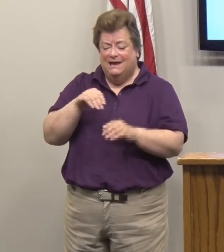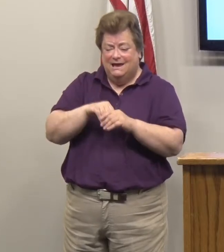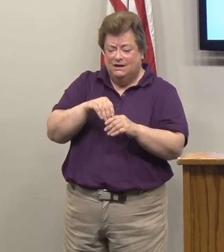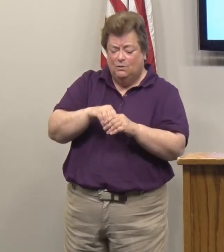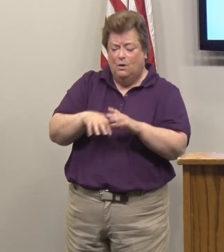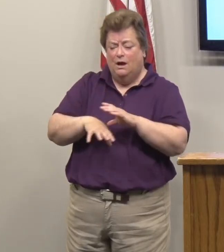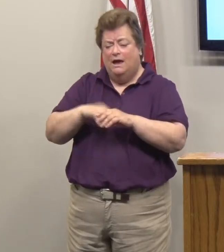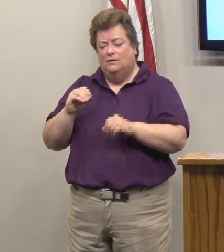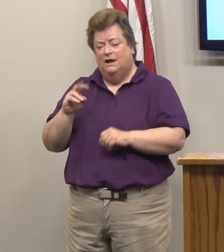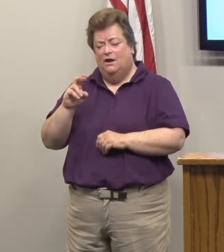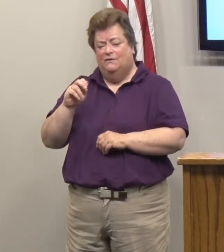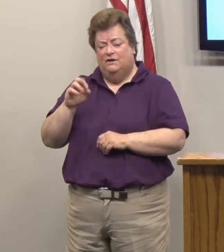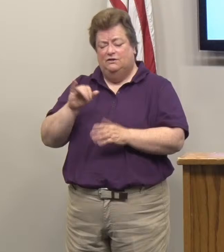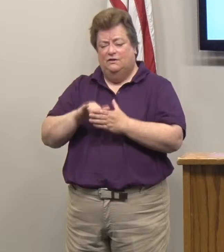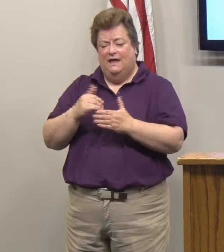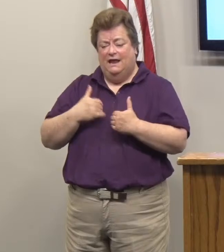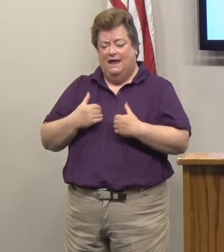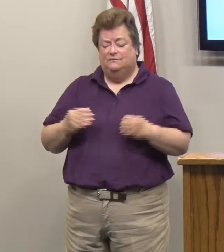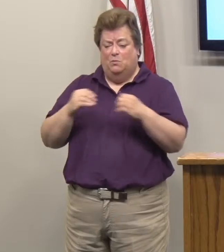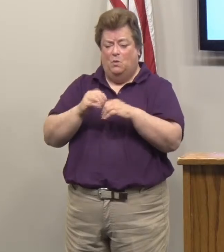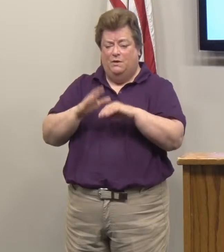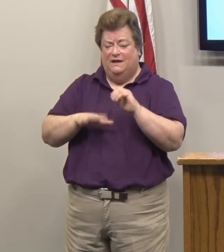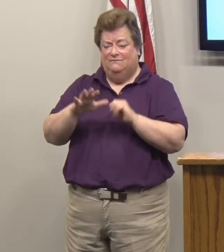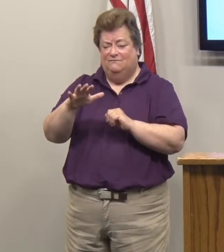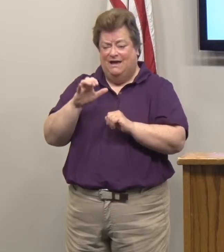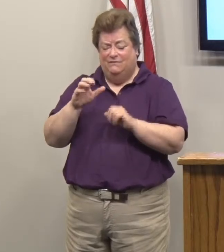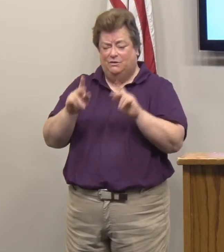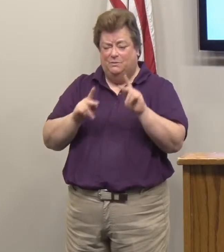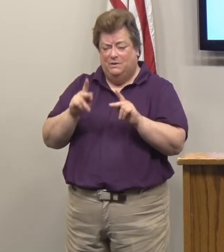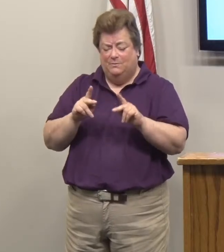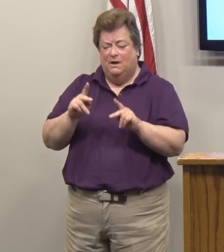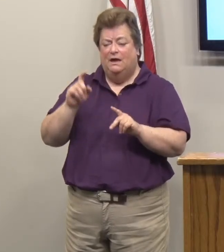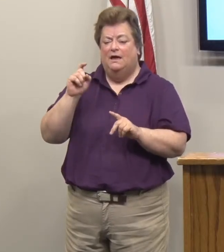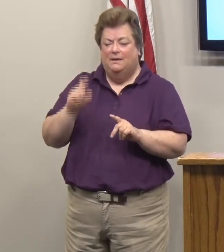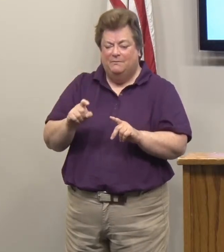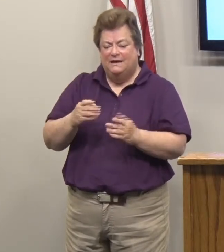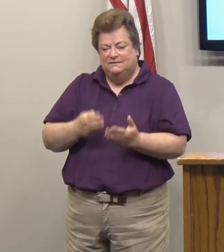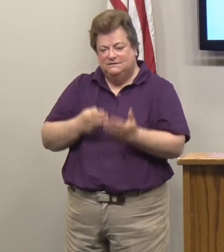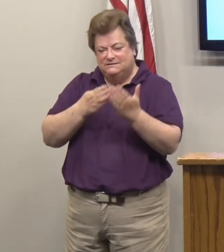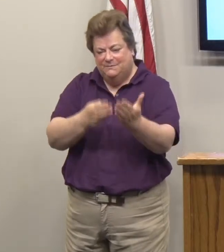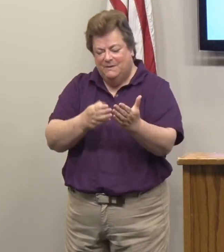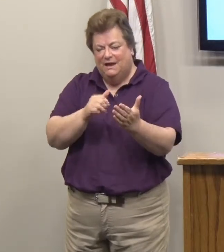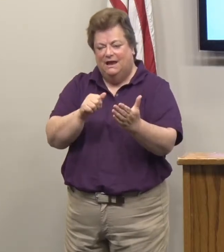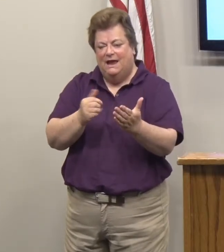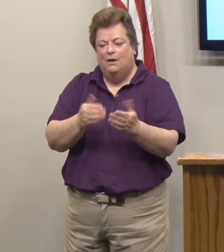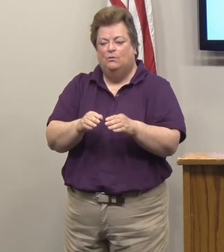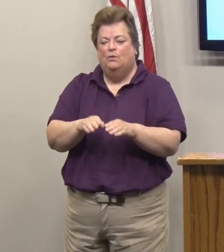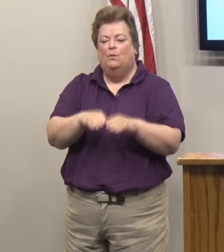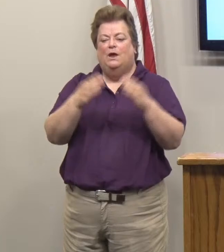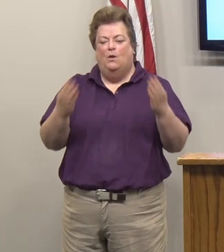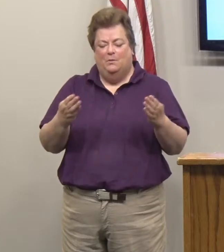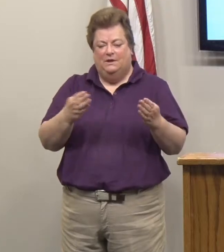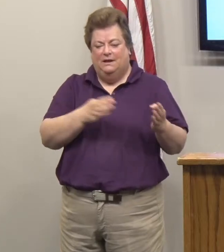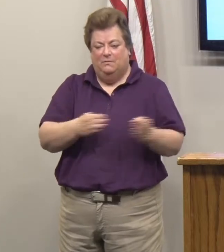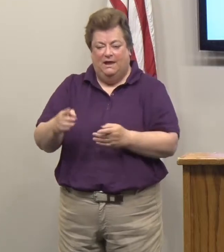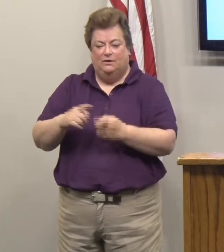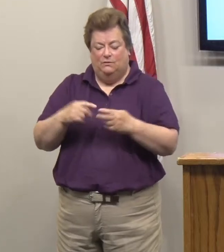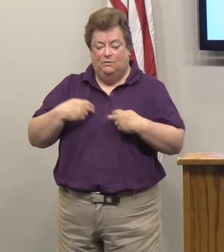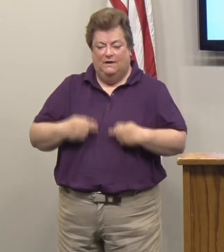we would also like to announce a new tool to help local event planners. As outlined in the directed health measure